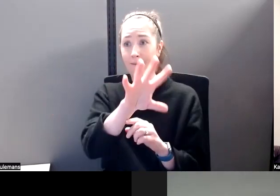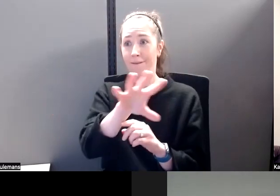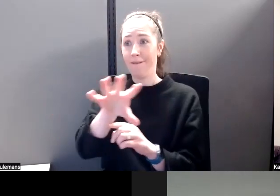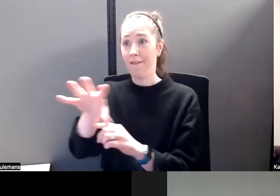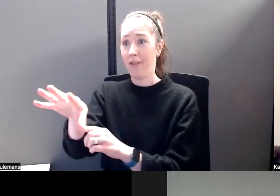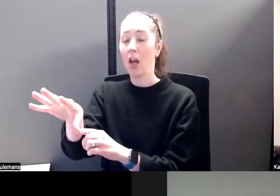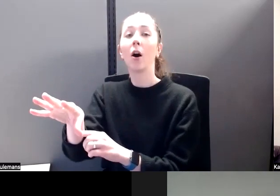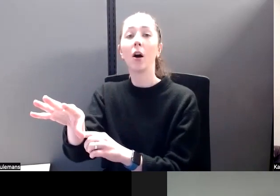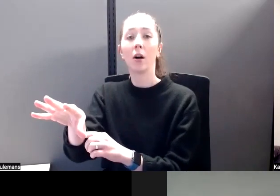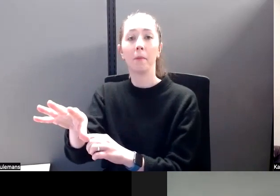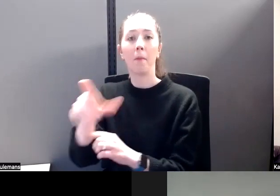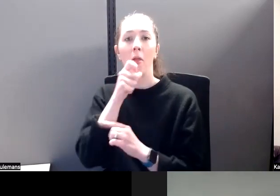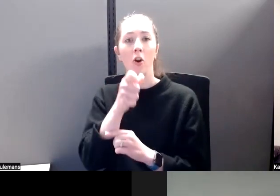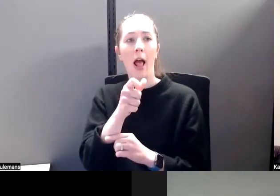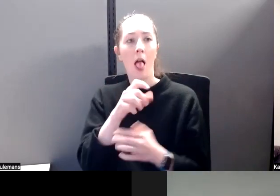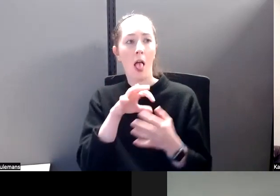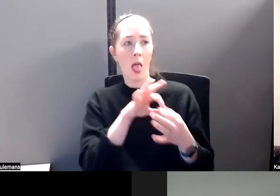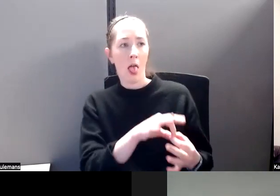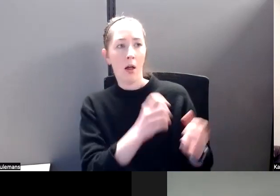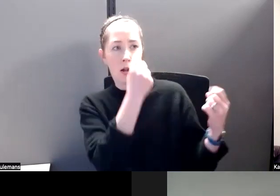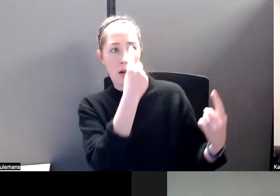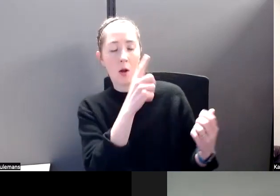in tune with that. Whereas I lead with that.